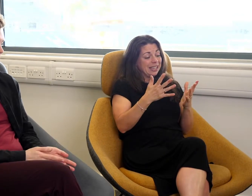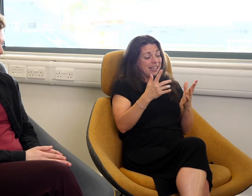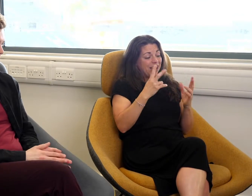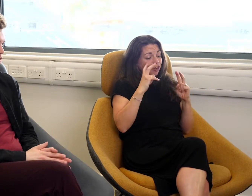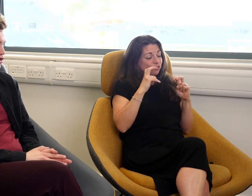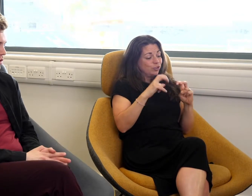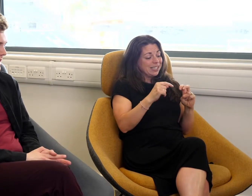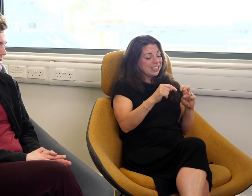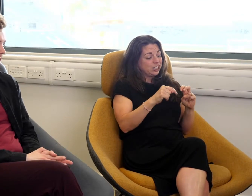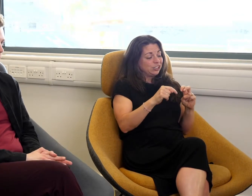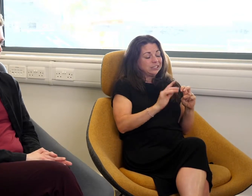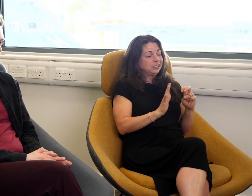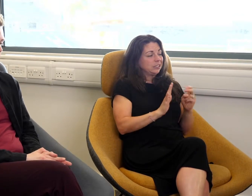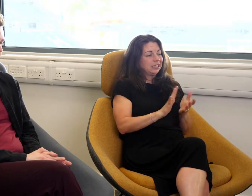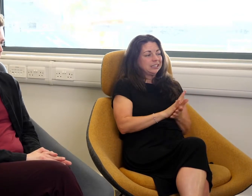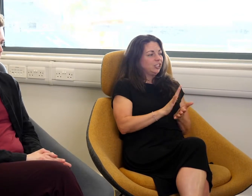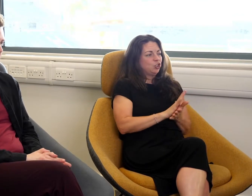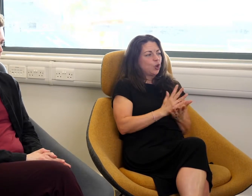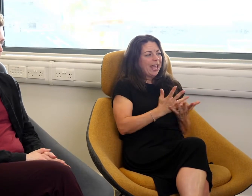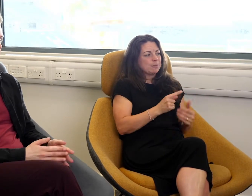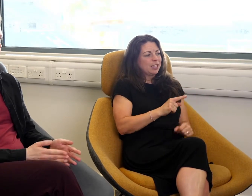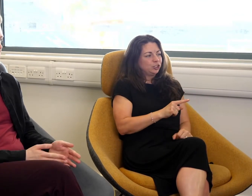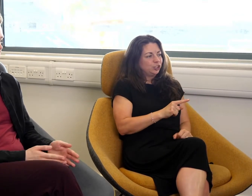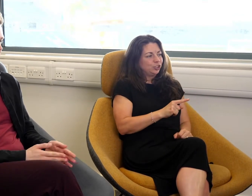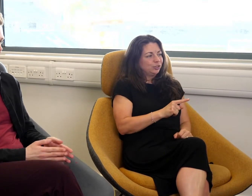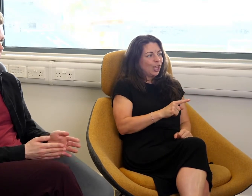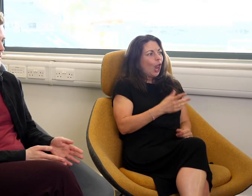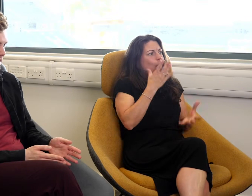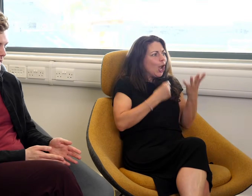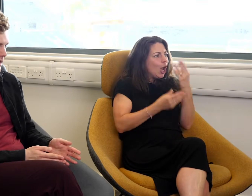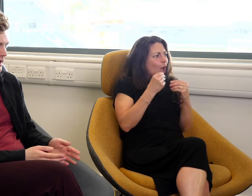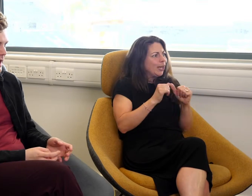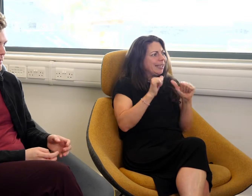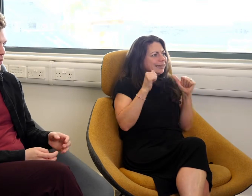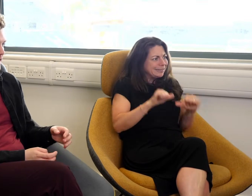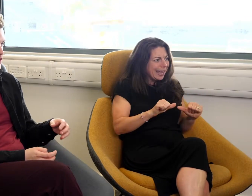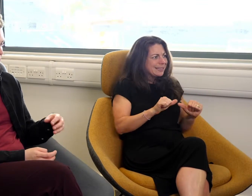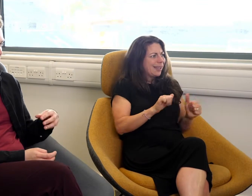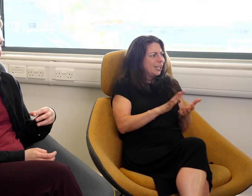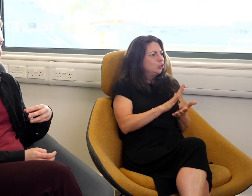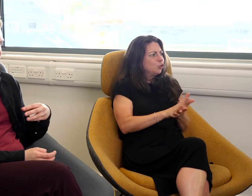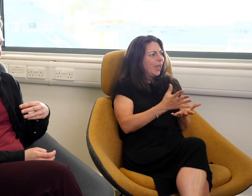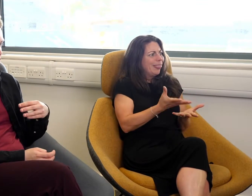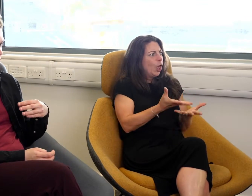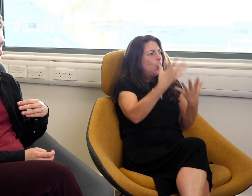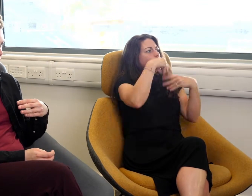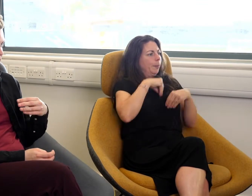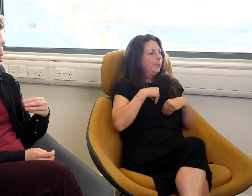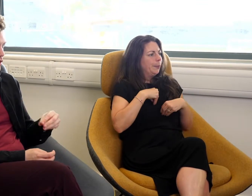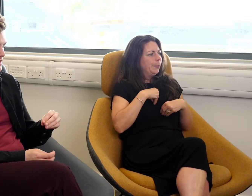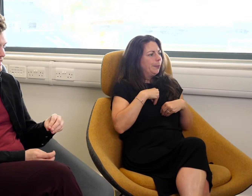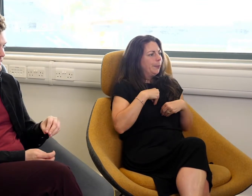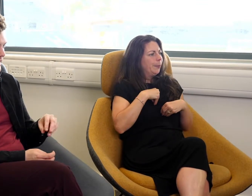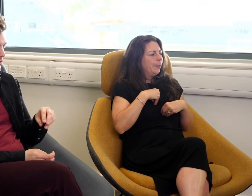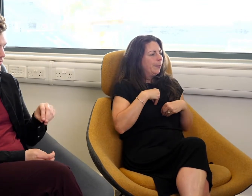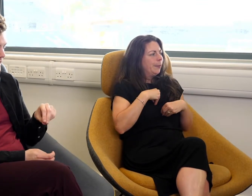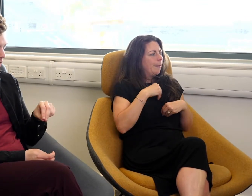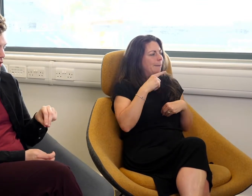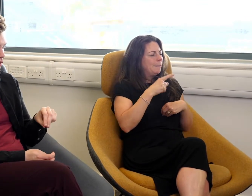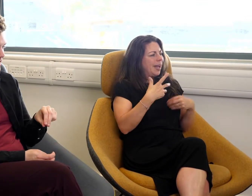I enjoyed. I loved learning about science academically, but when you then have to focus that down and really hone in on